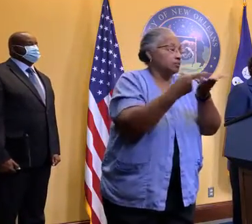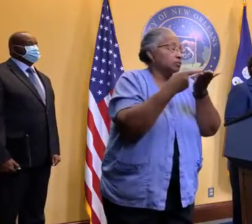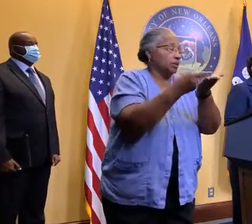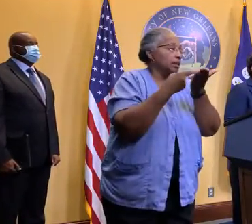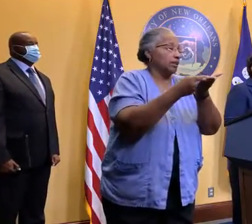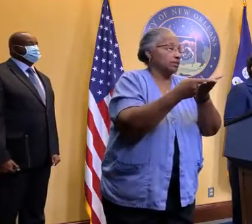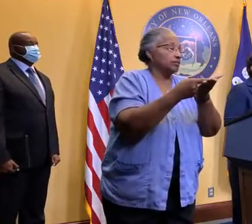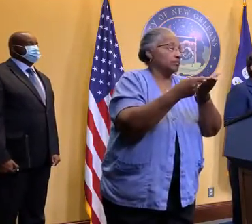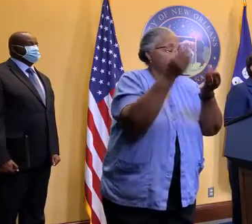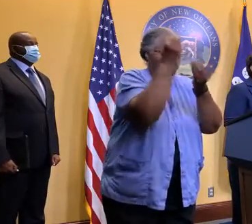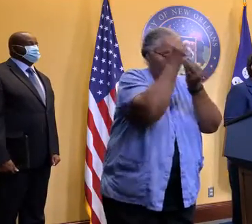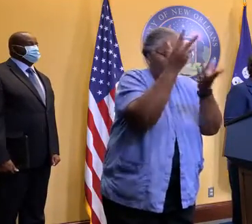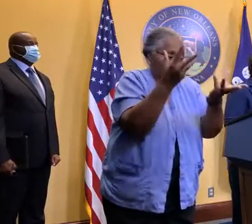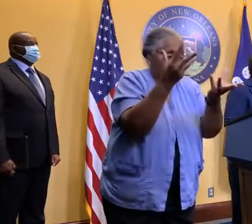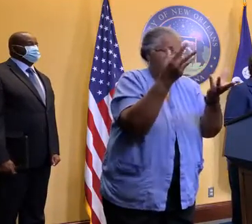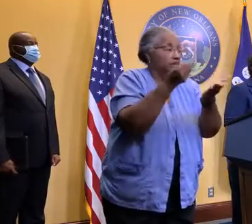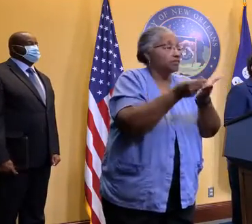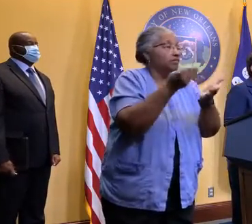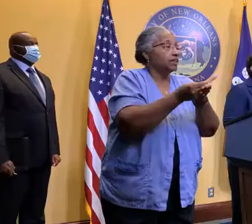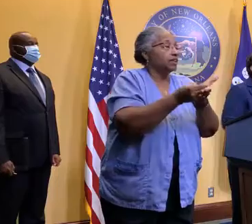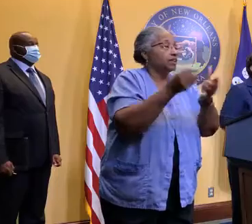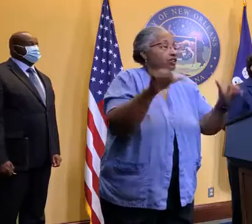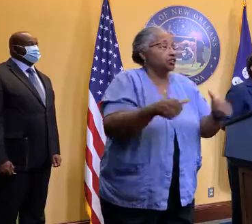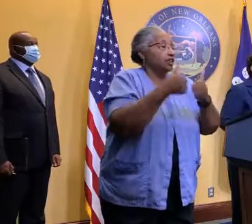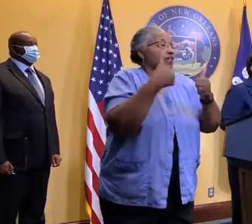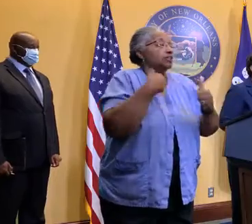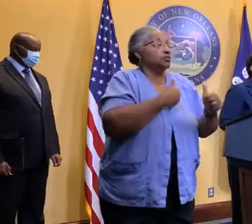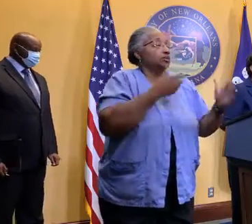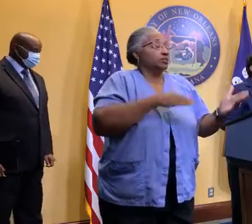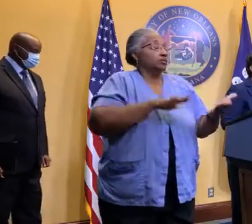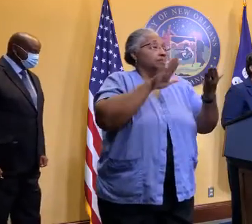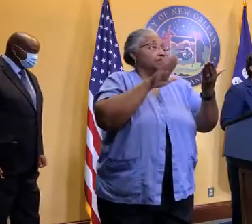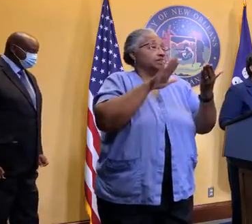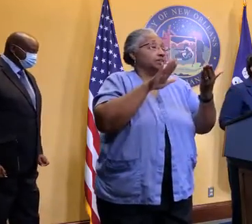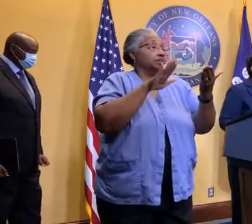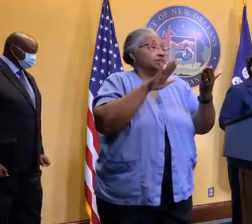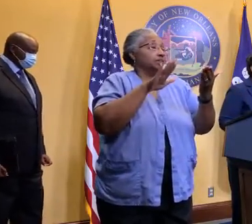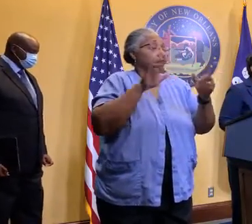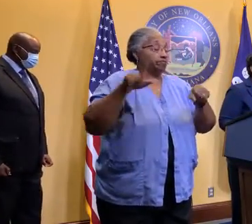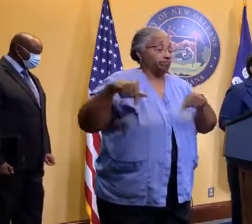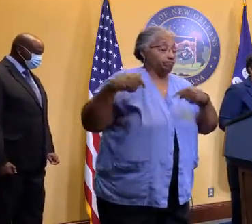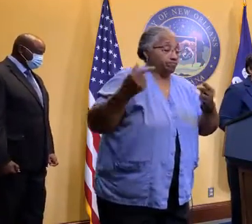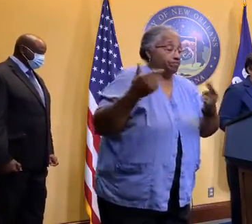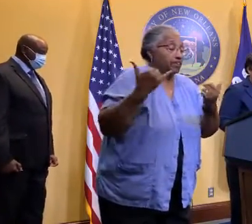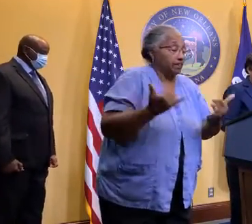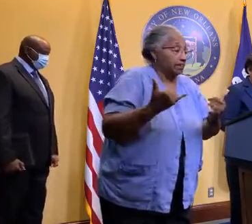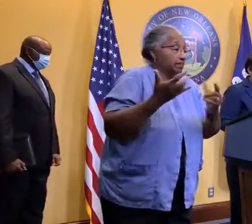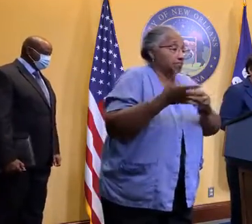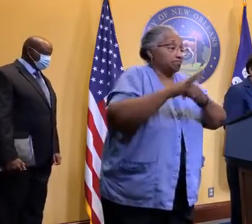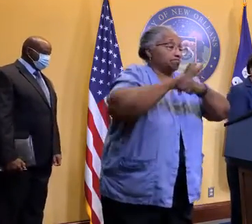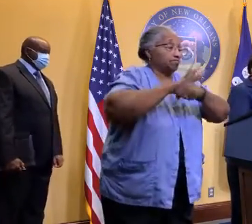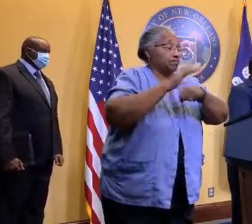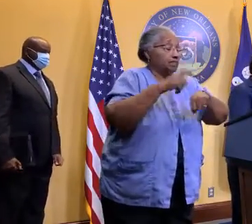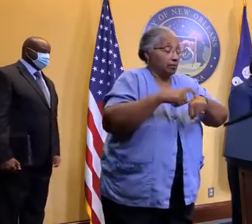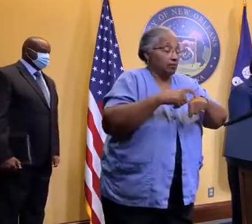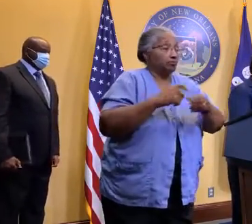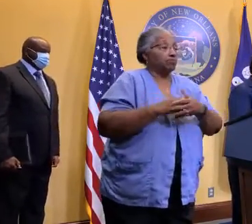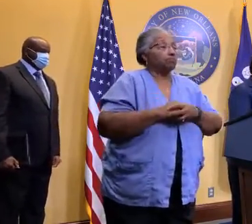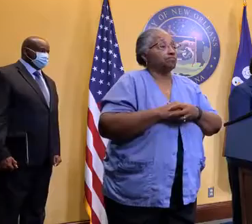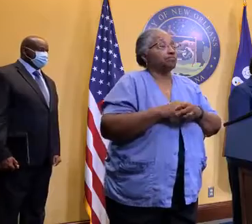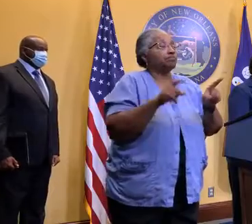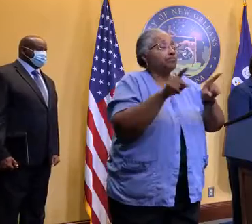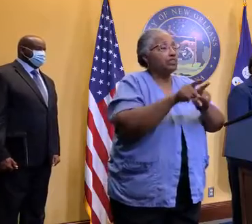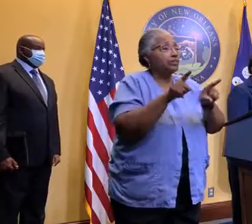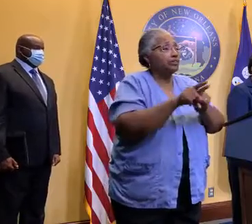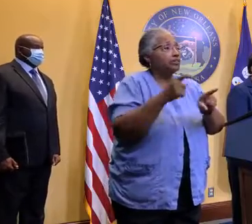communication about the financial challenges that we've been faced with just throughout this pandemic, and also